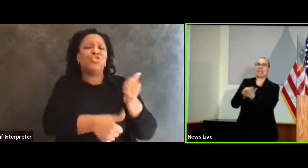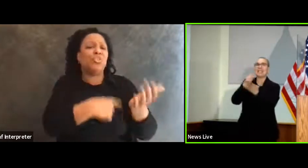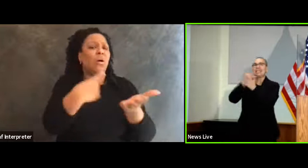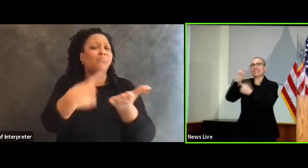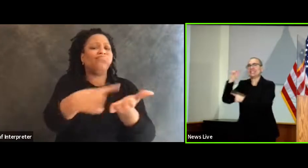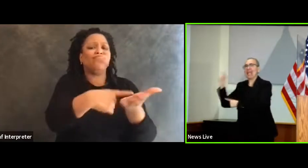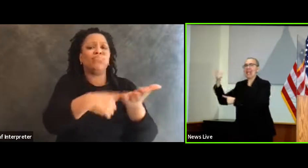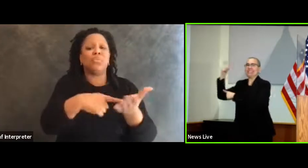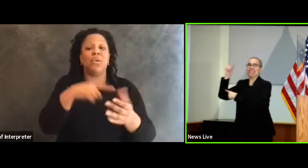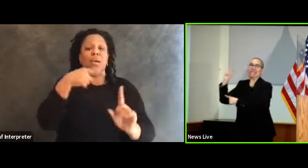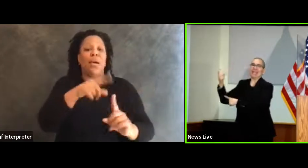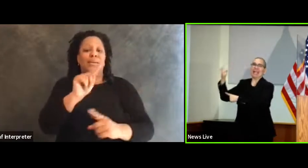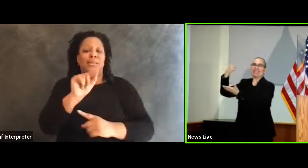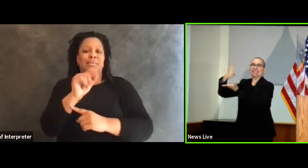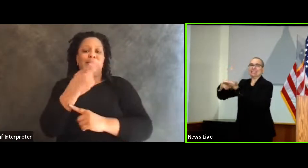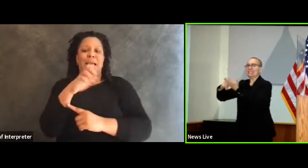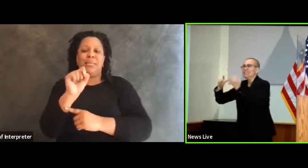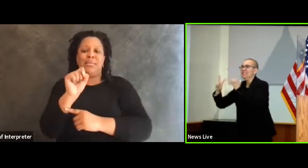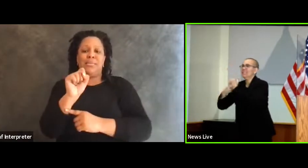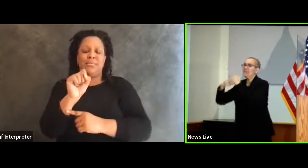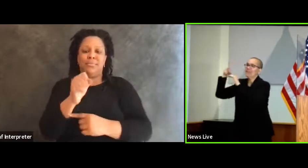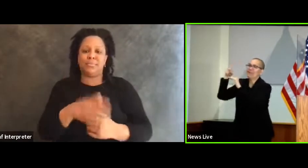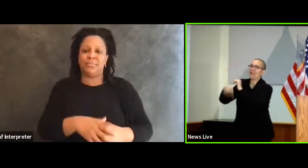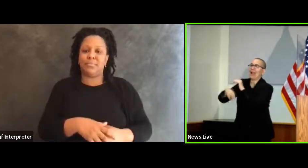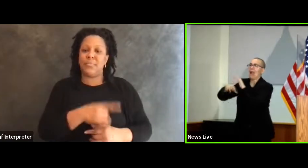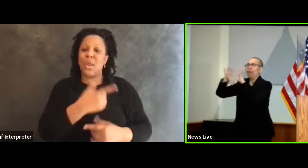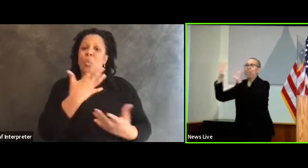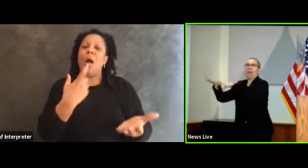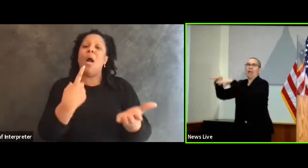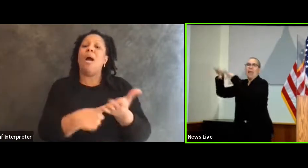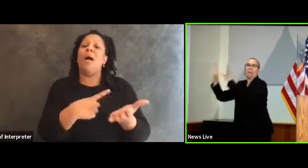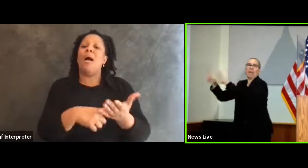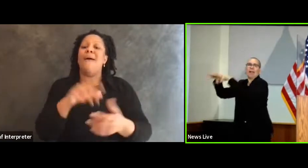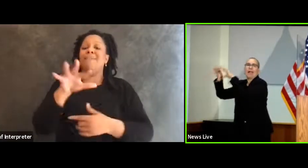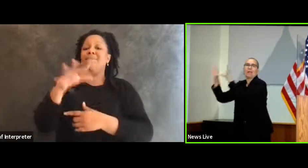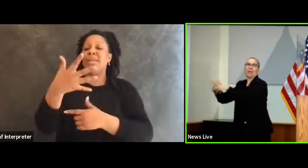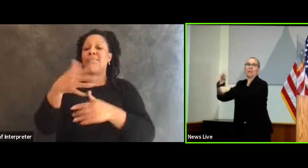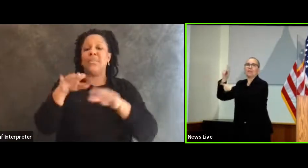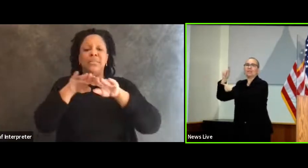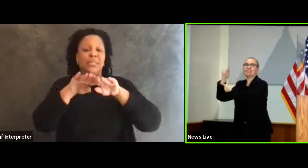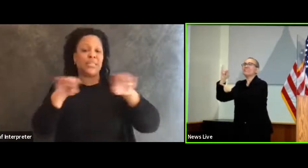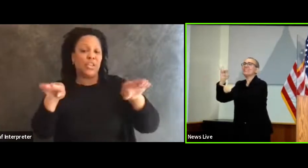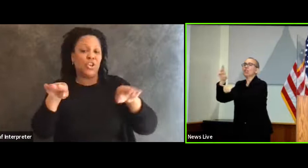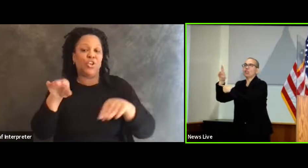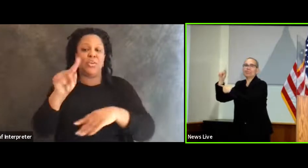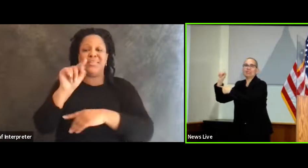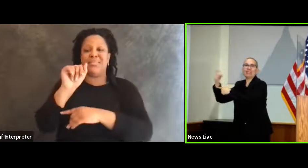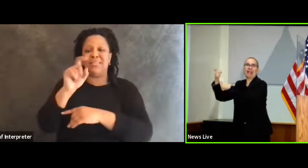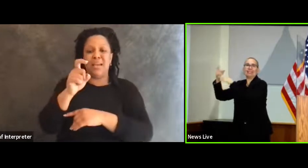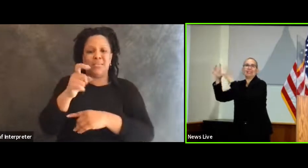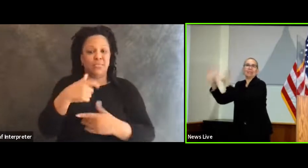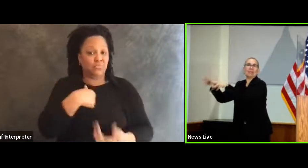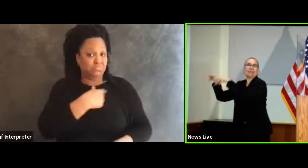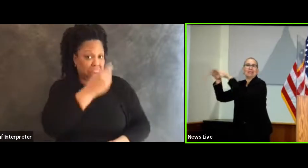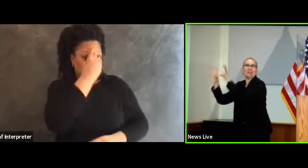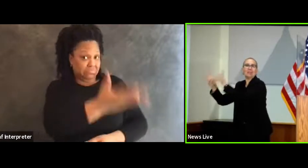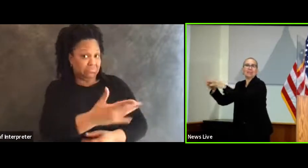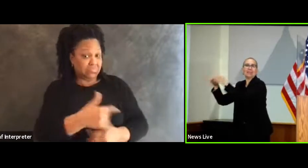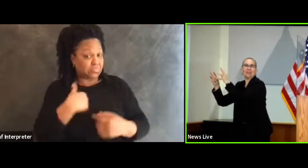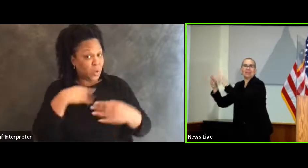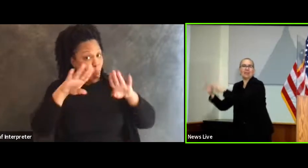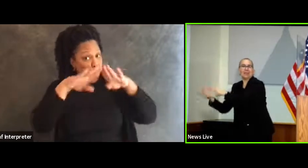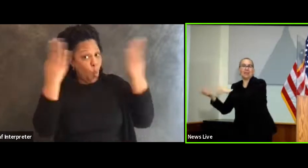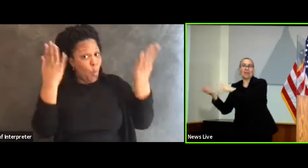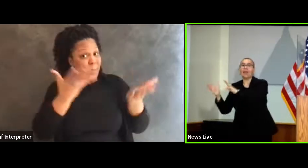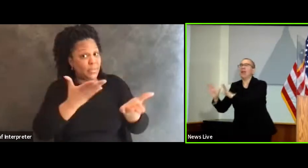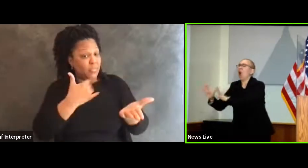a conversation on the fifth tier tax. I'm going to make it clear that we can have that conversation, but we're also going to have this conversation,